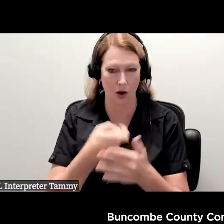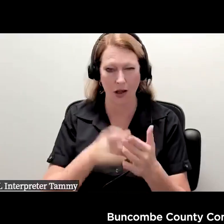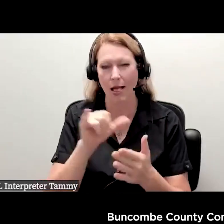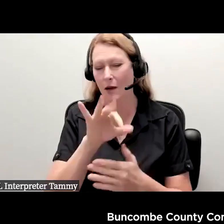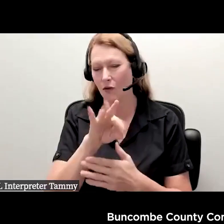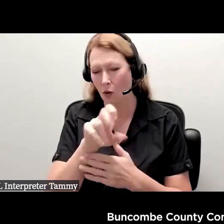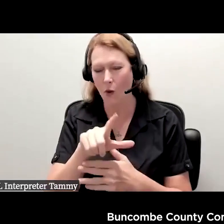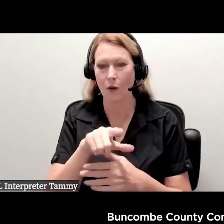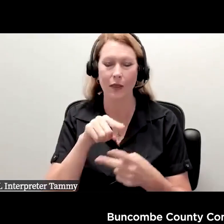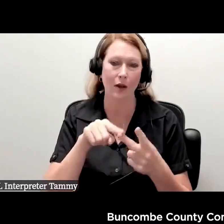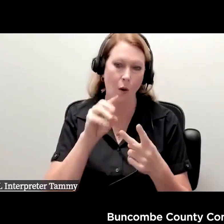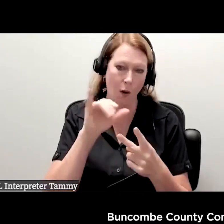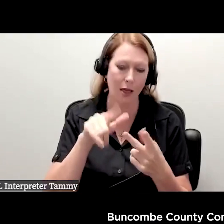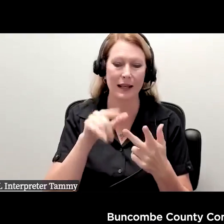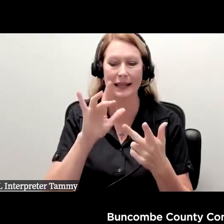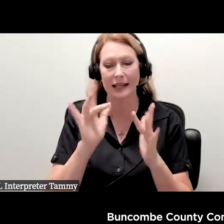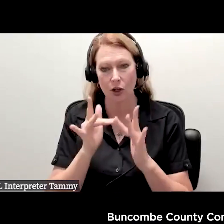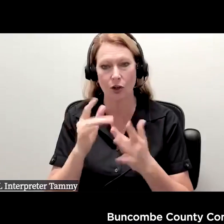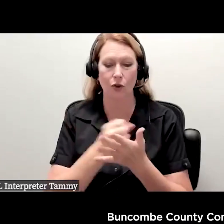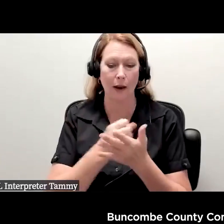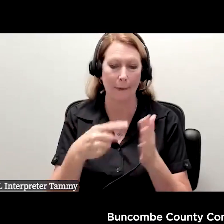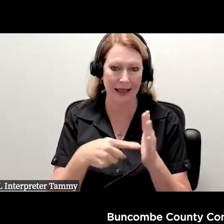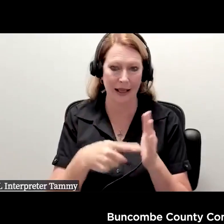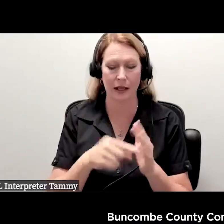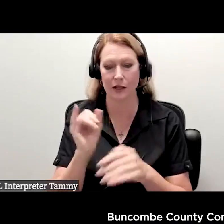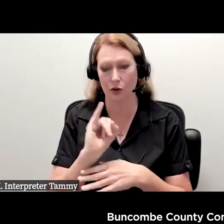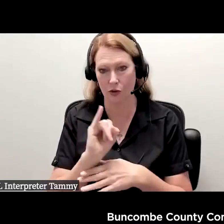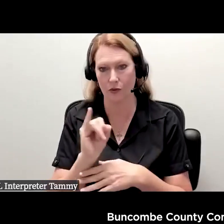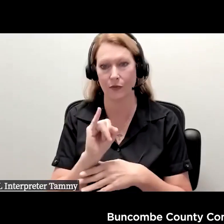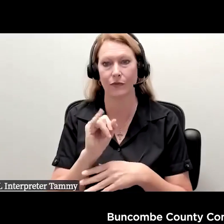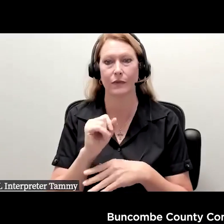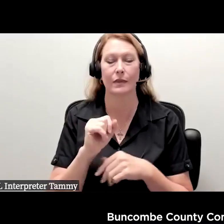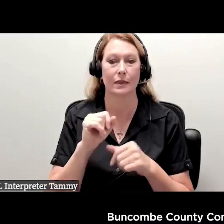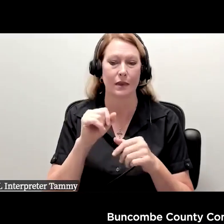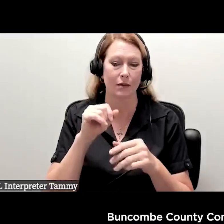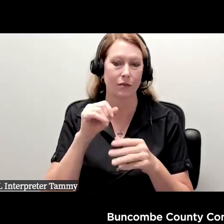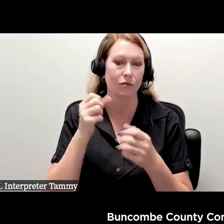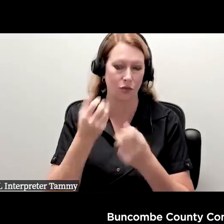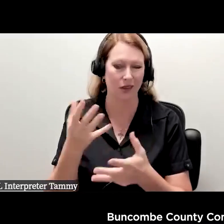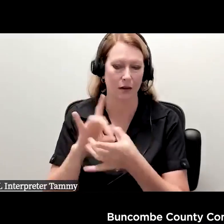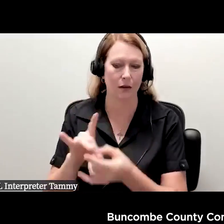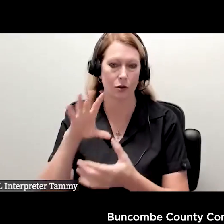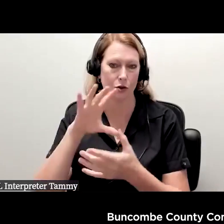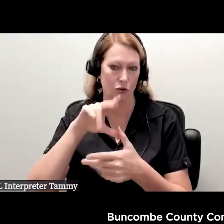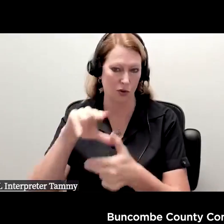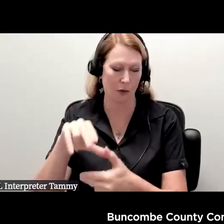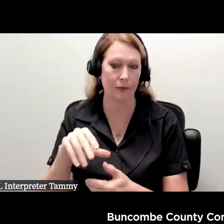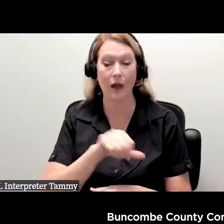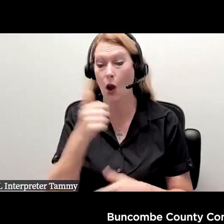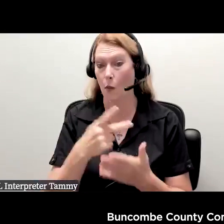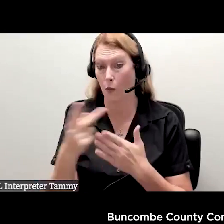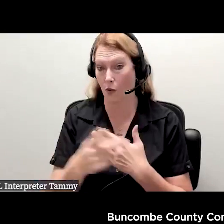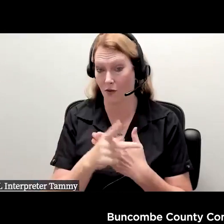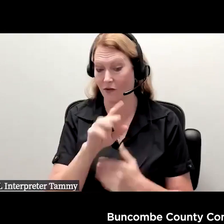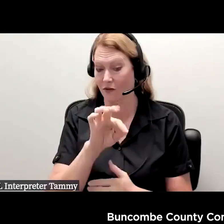oil, internet, property taxes, credit card bills, insurance, or lost food from the storm. Other programs like FEMA